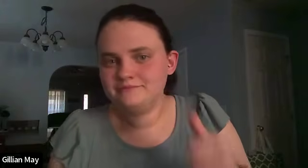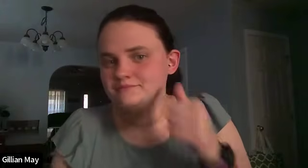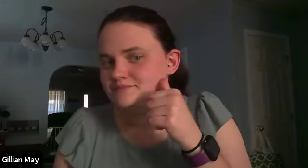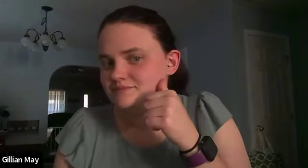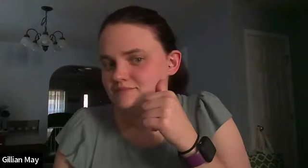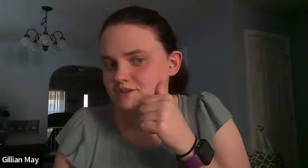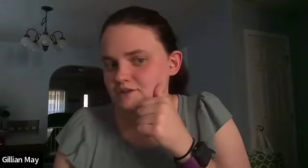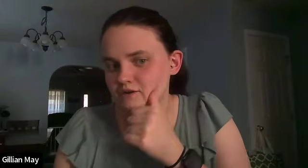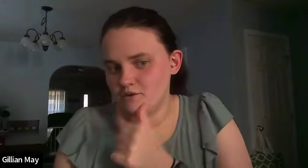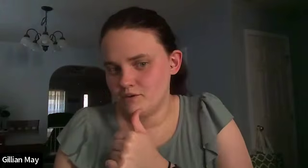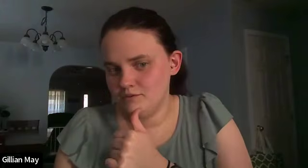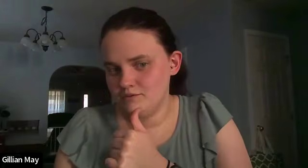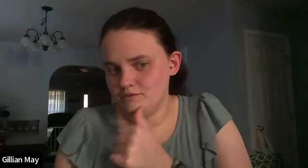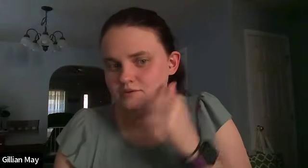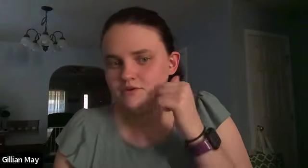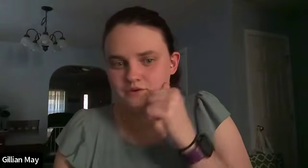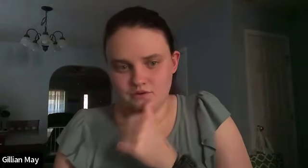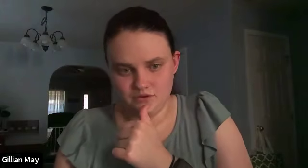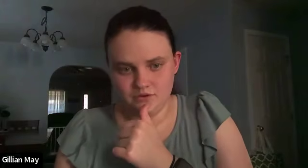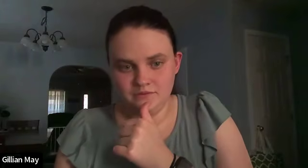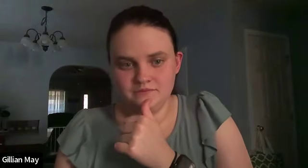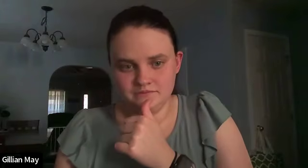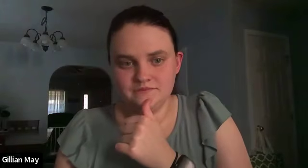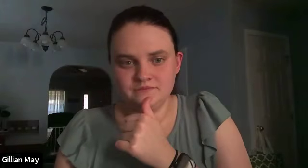girl, girl, girl.